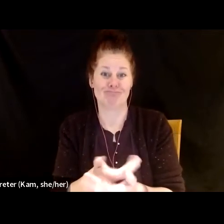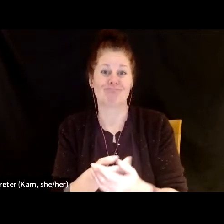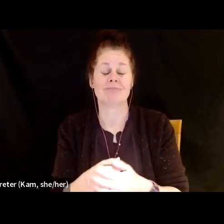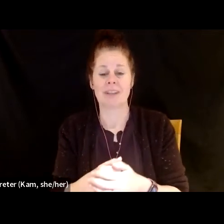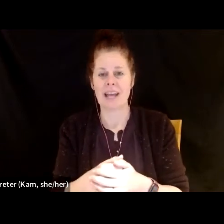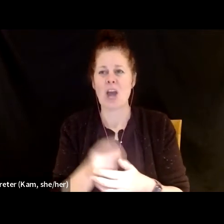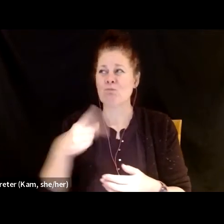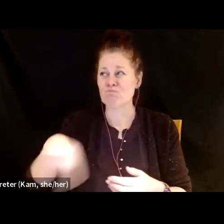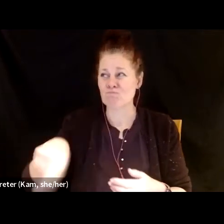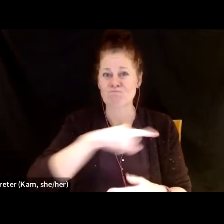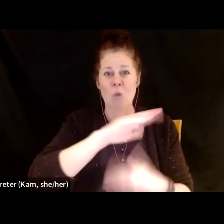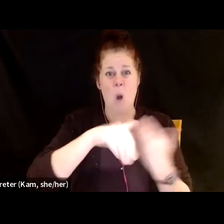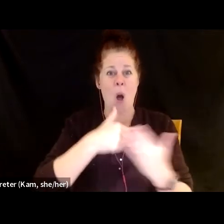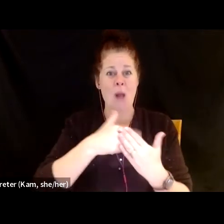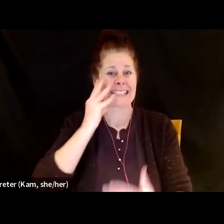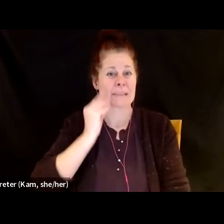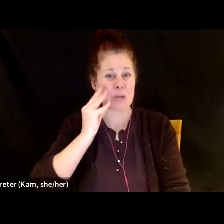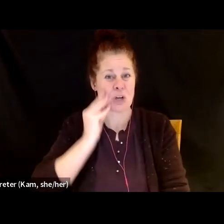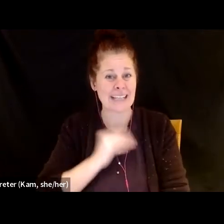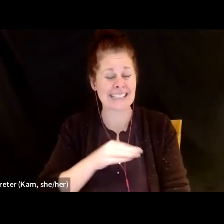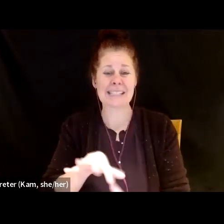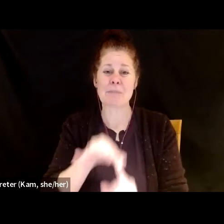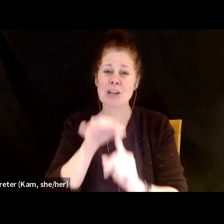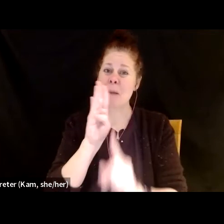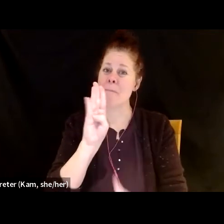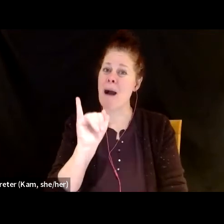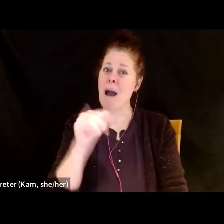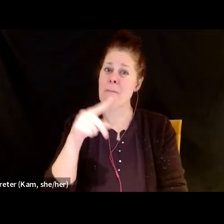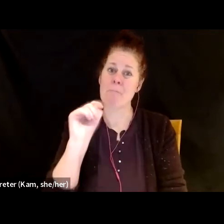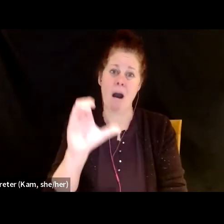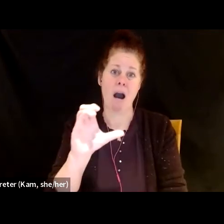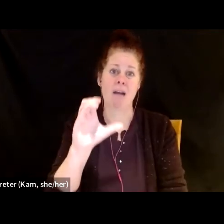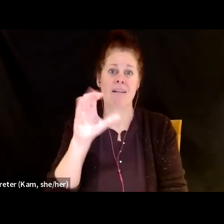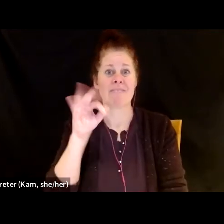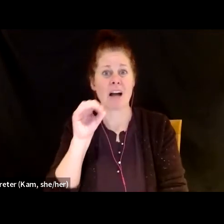now, especially BIPOC faculty.